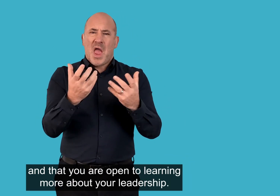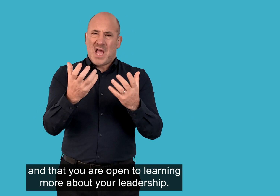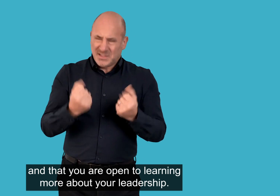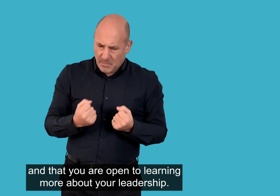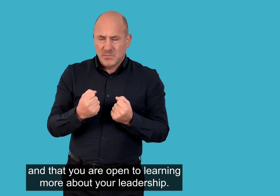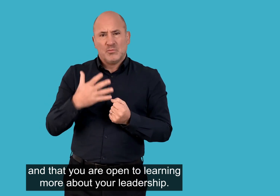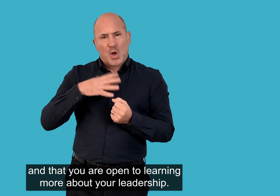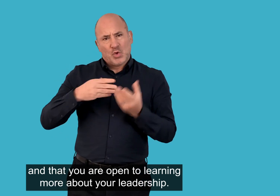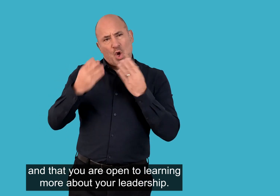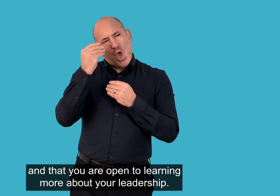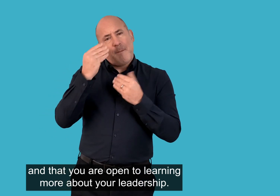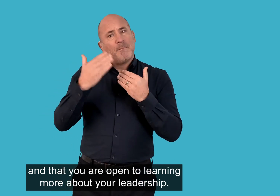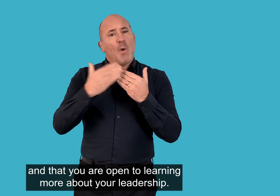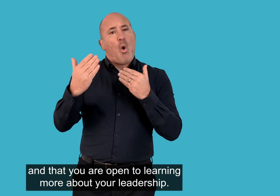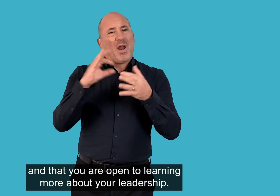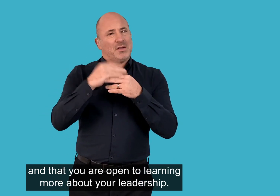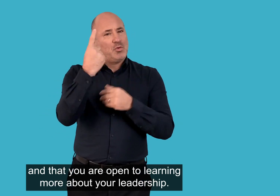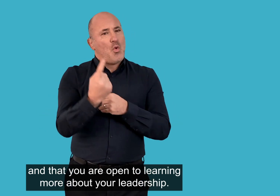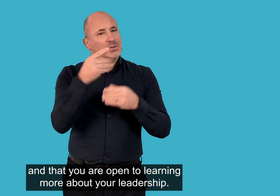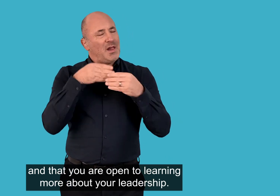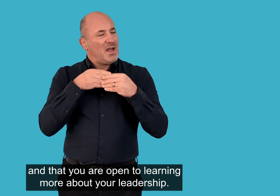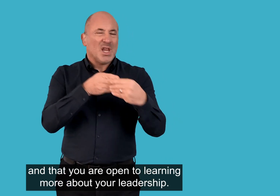and that you are open to learning more about your leadership.